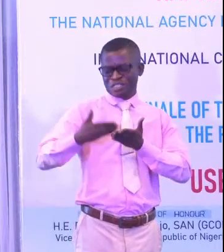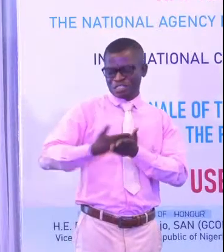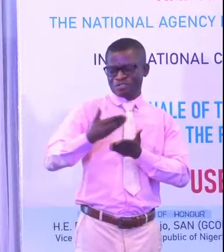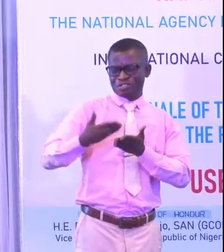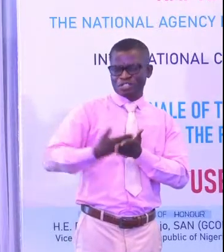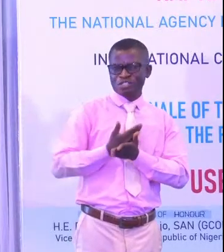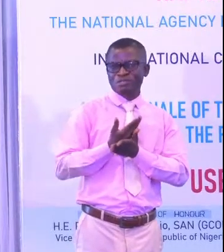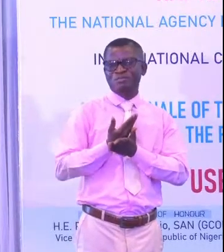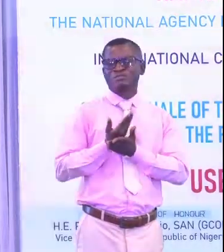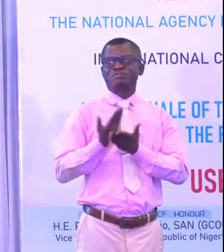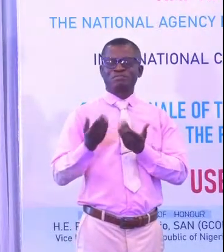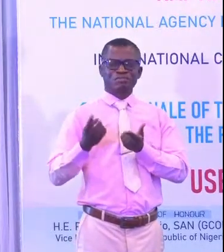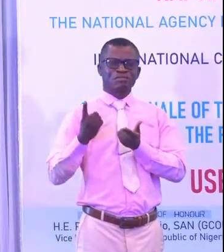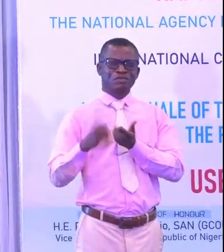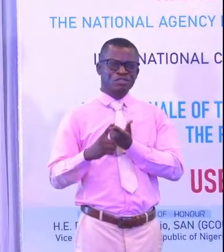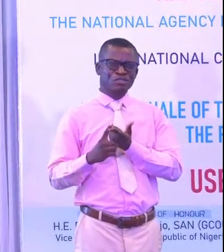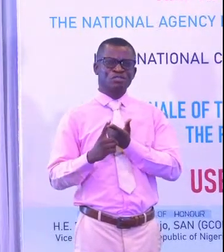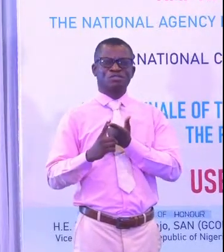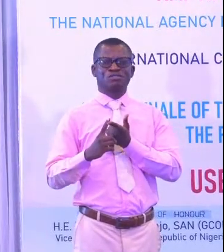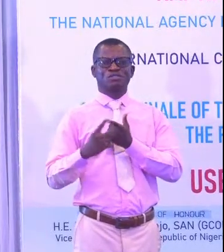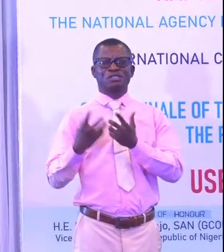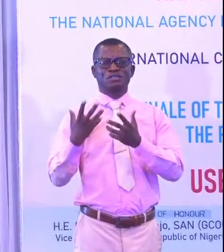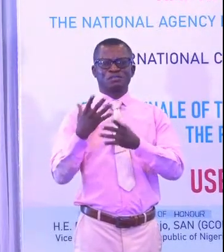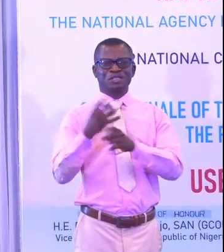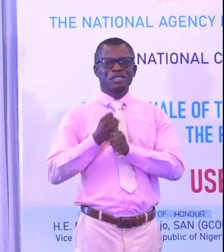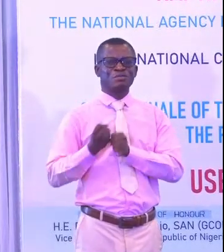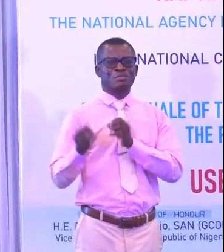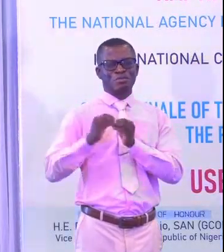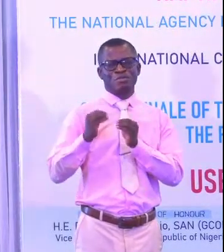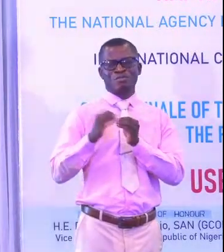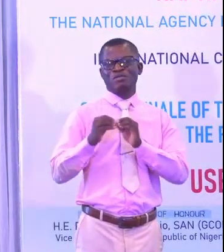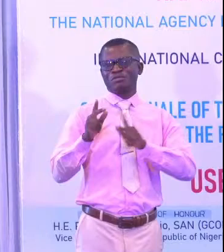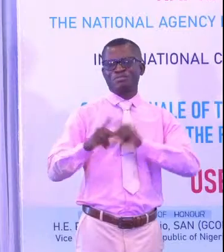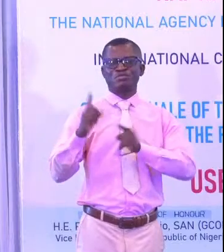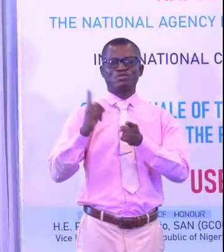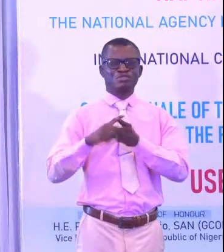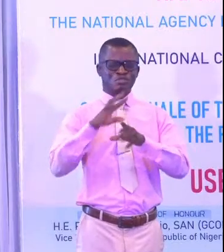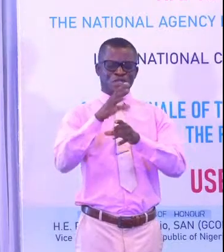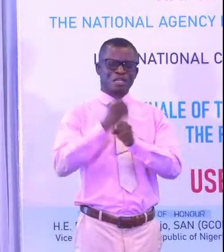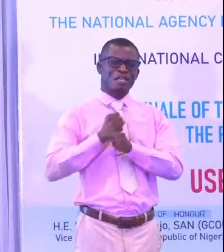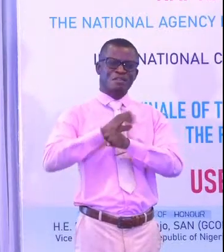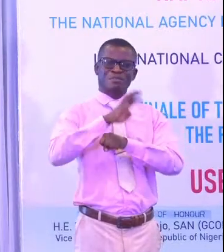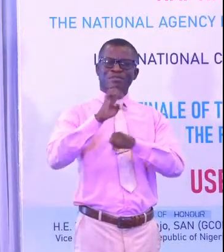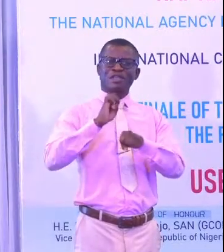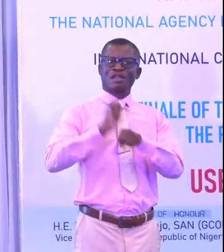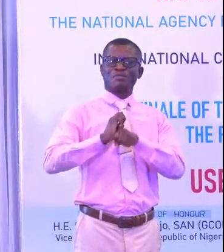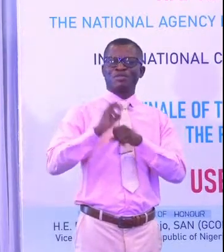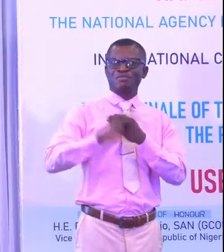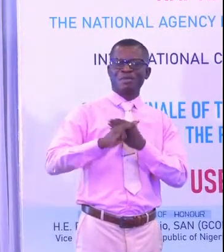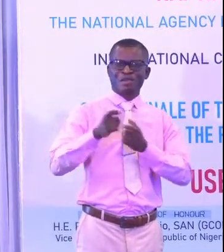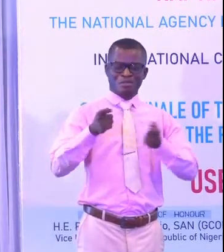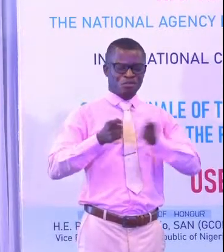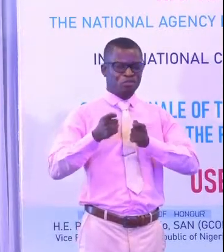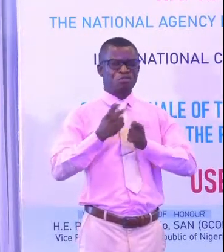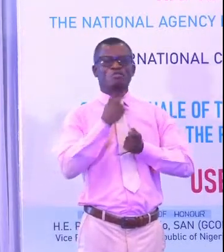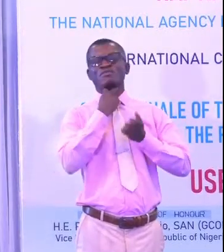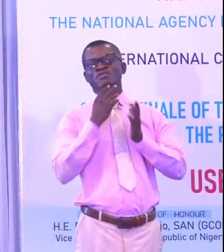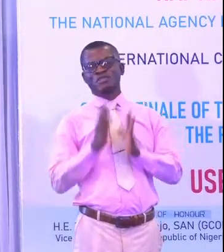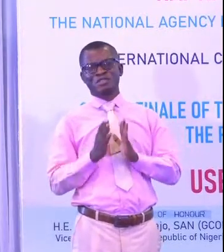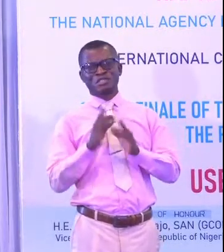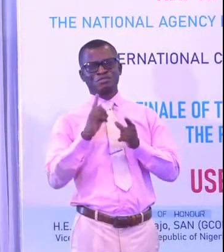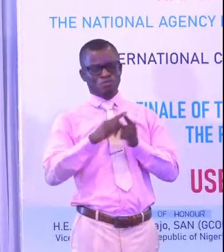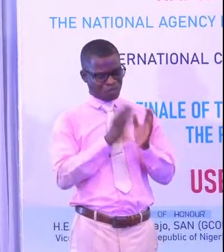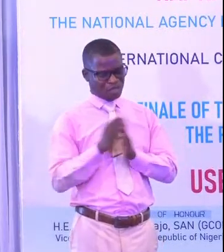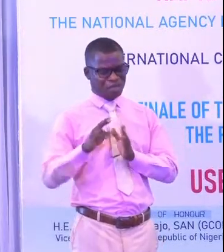with greater speed, accuracy, and anonymity to recruit, exploit, and control victims, to organize their transport